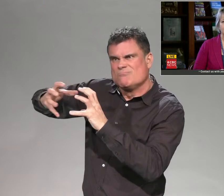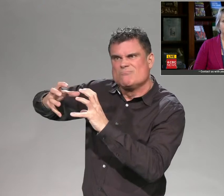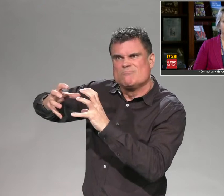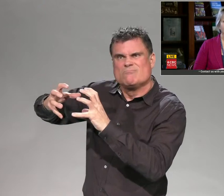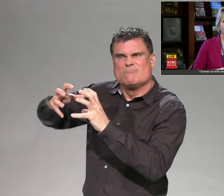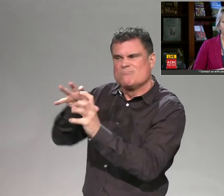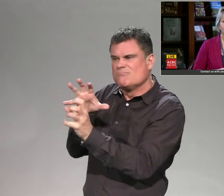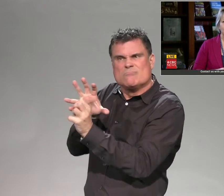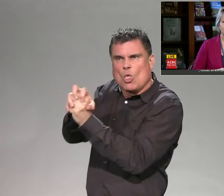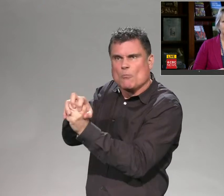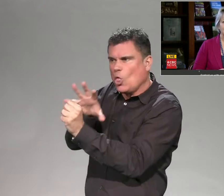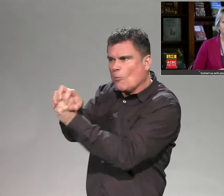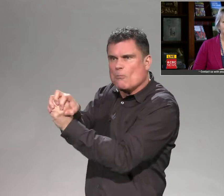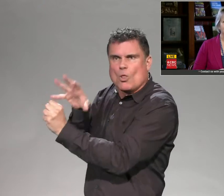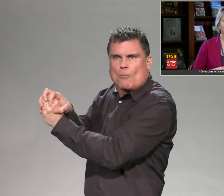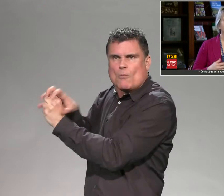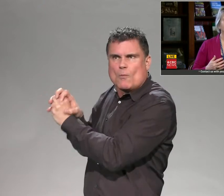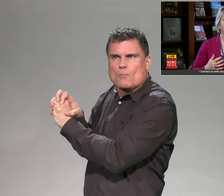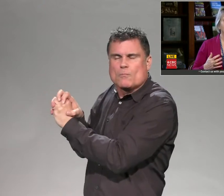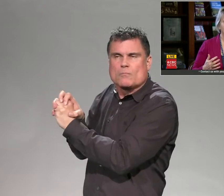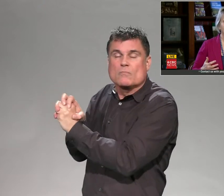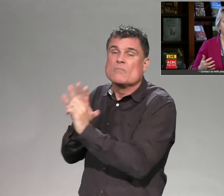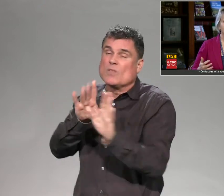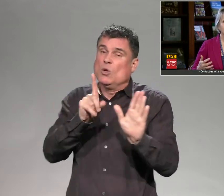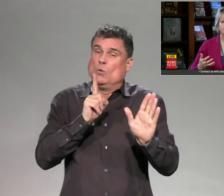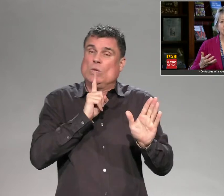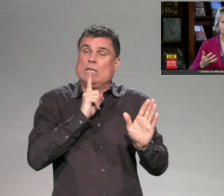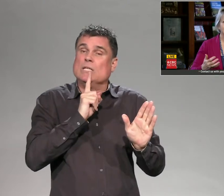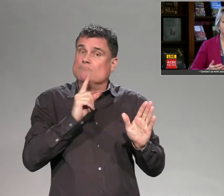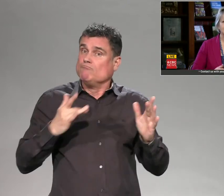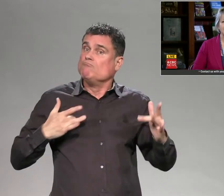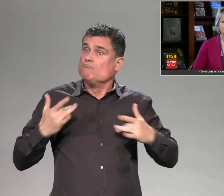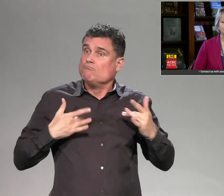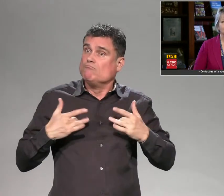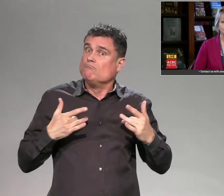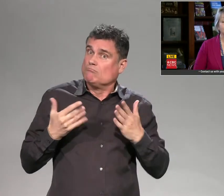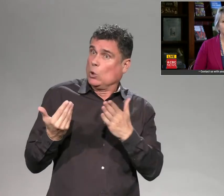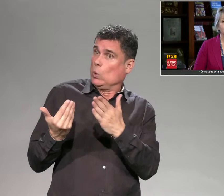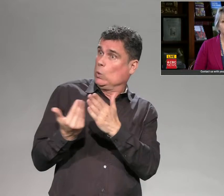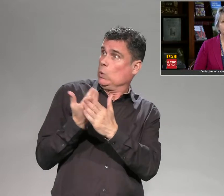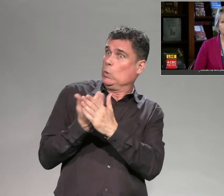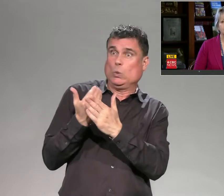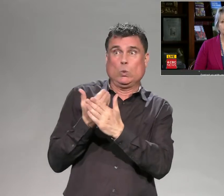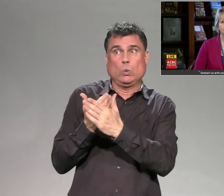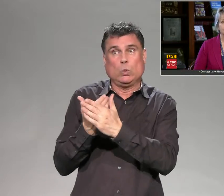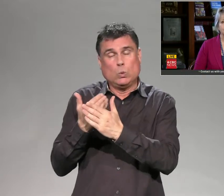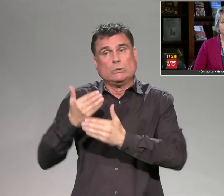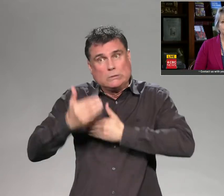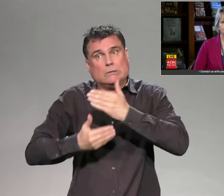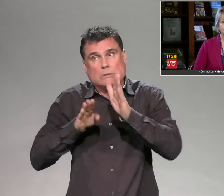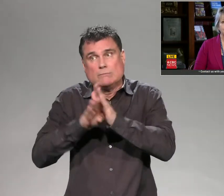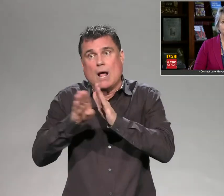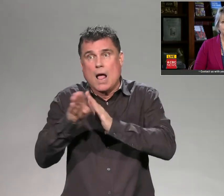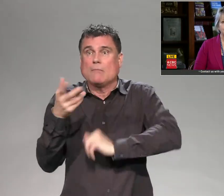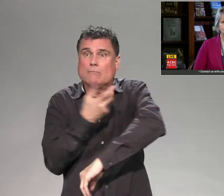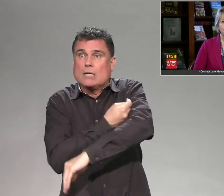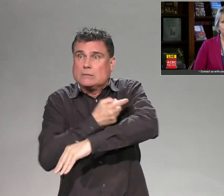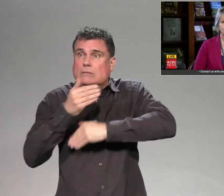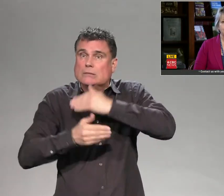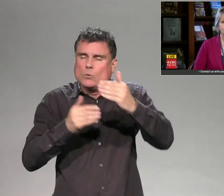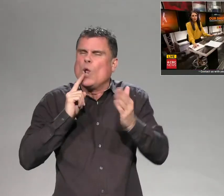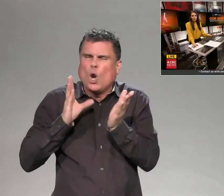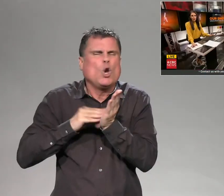circulating. So these are all really exciting things that we will be learning in the science in action over the coming months. Thank you, Dr.